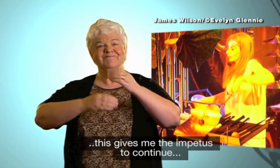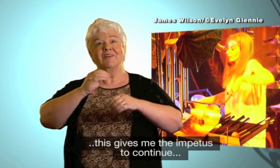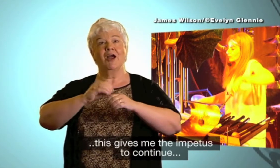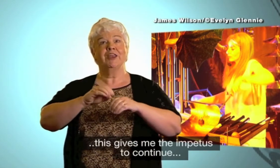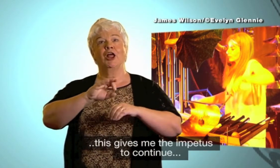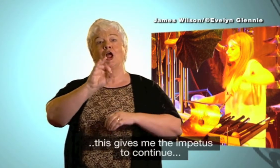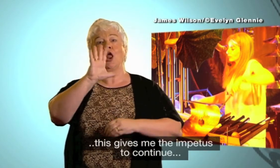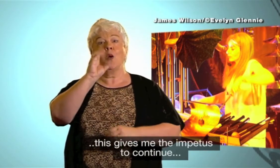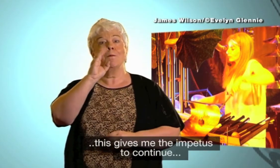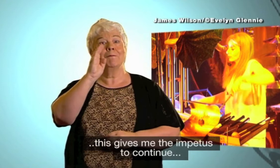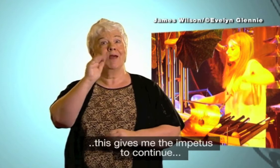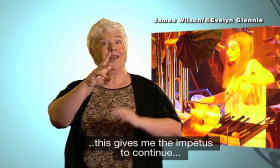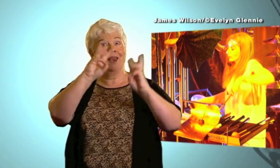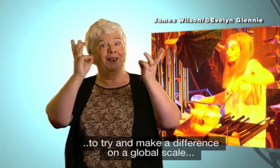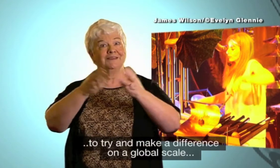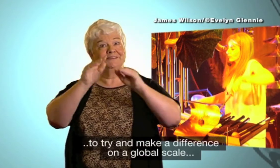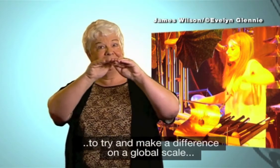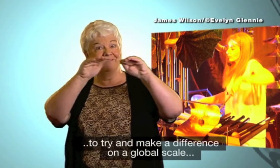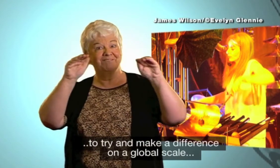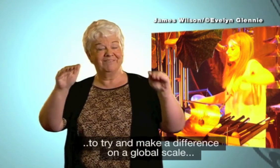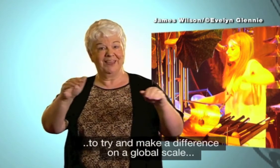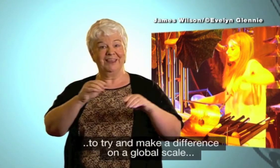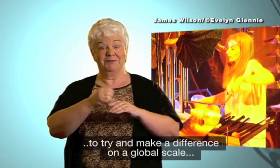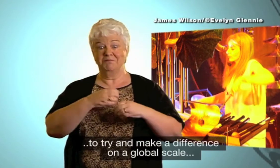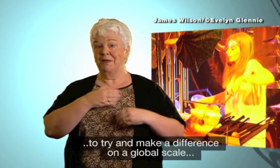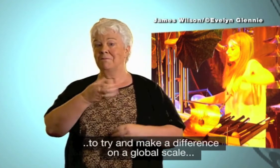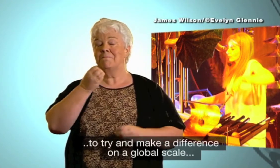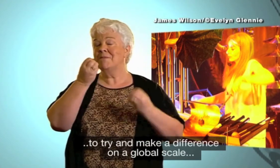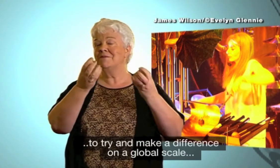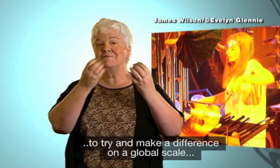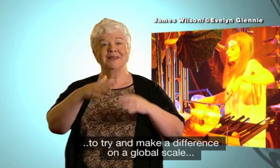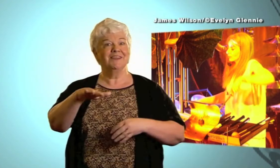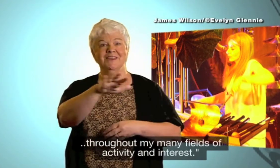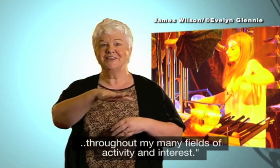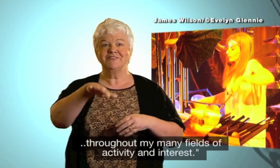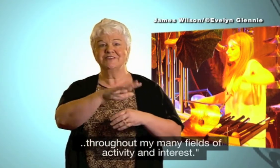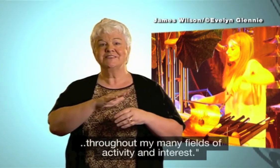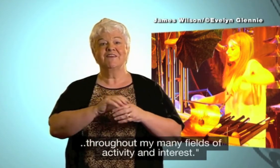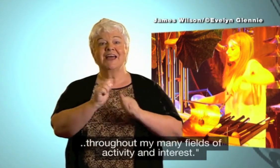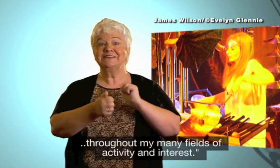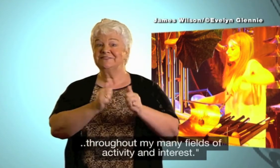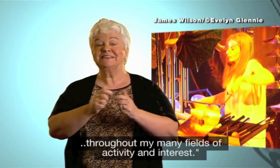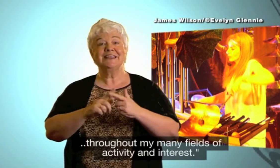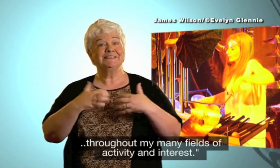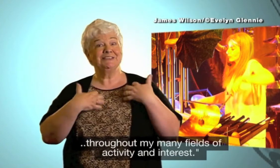the impetus to continue to try and make a difference on a global scale throughout my many fields of activity and interest."